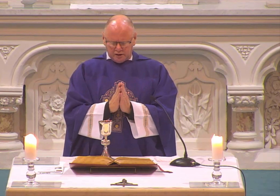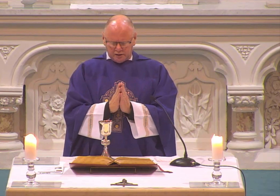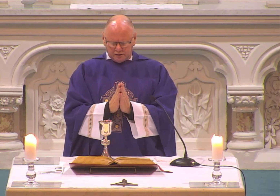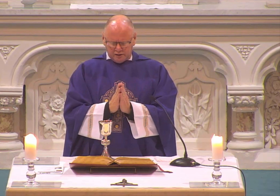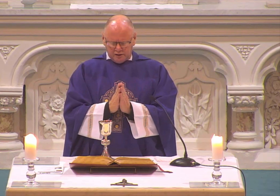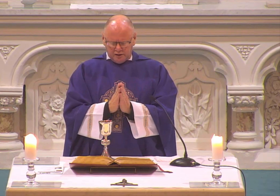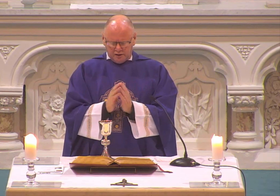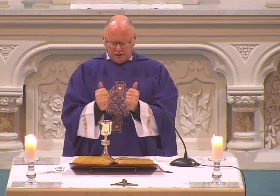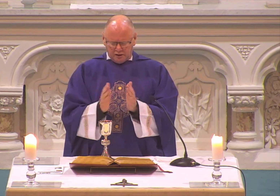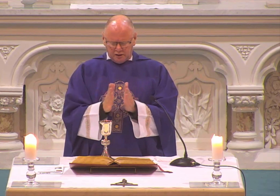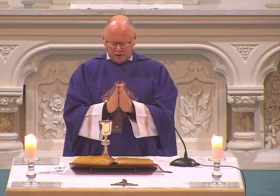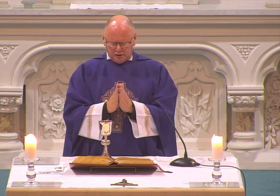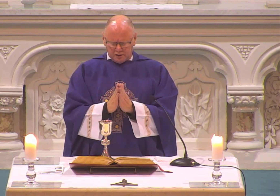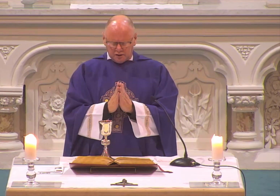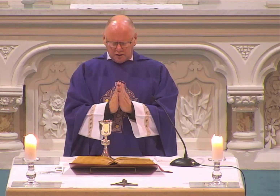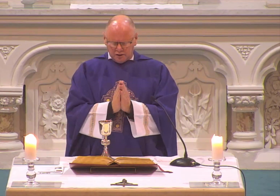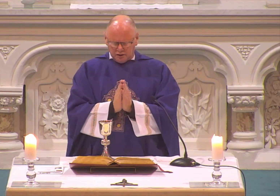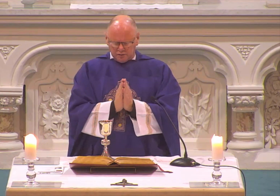Amen.